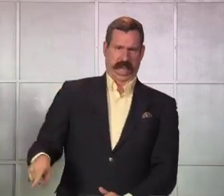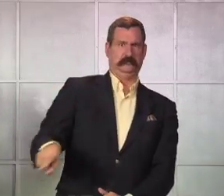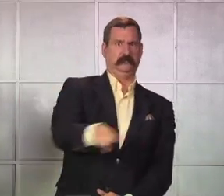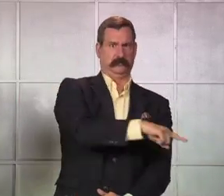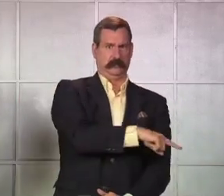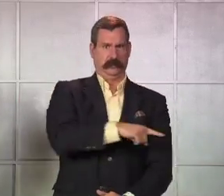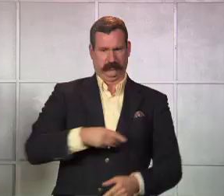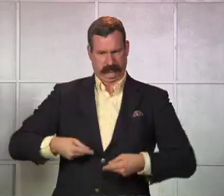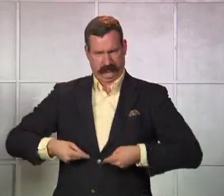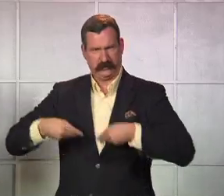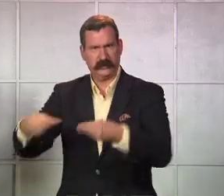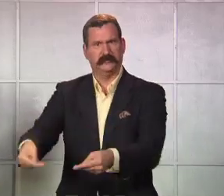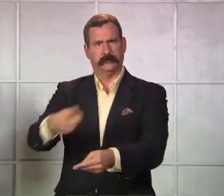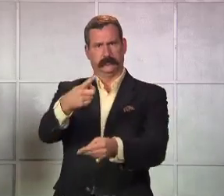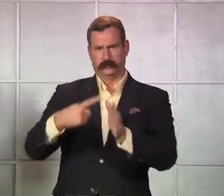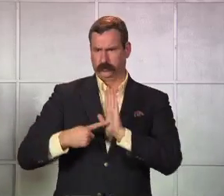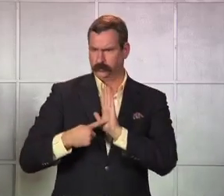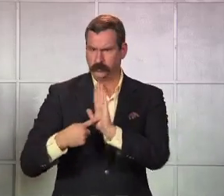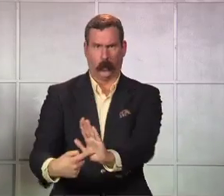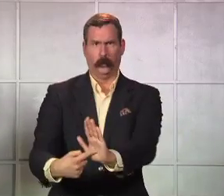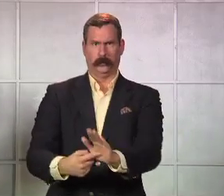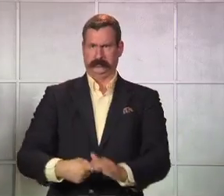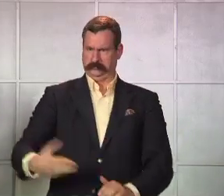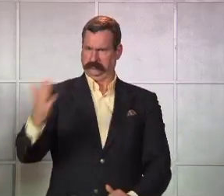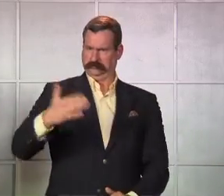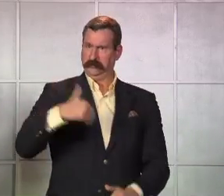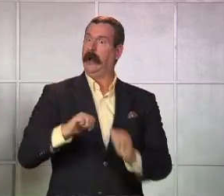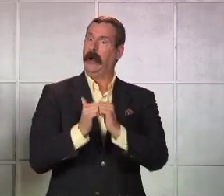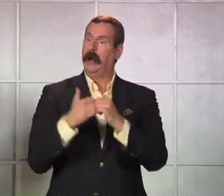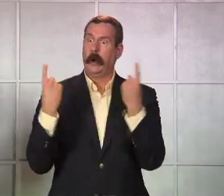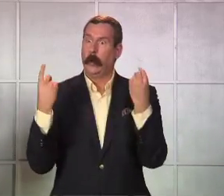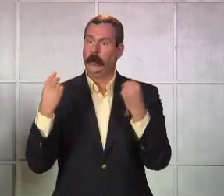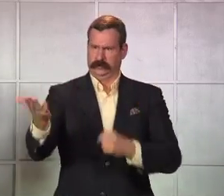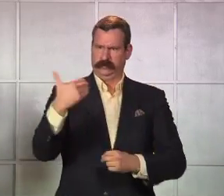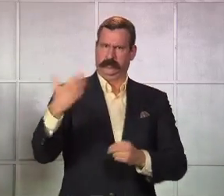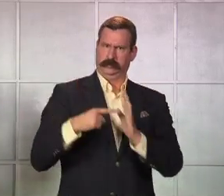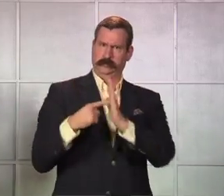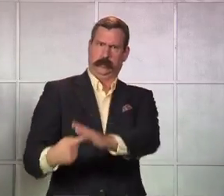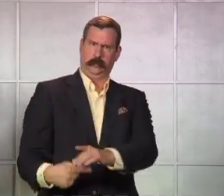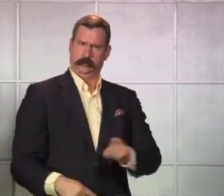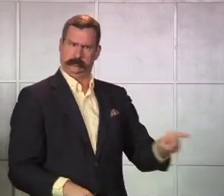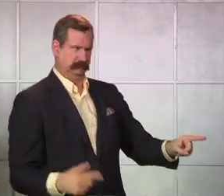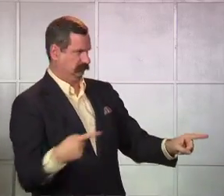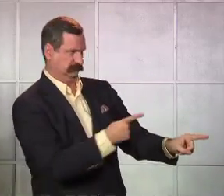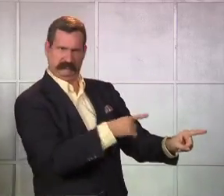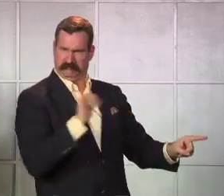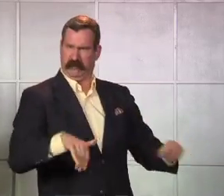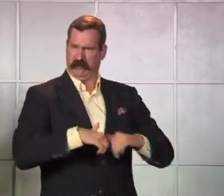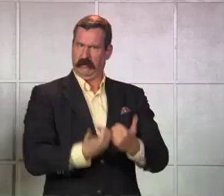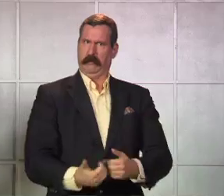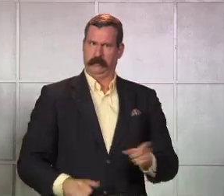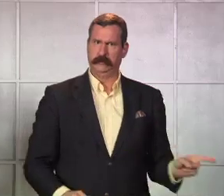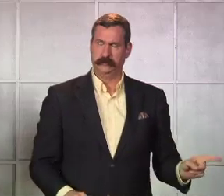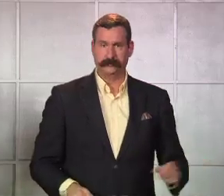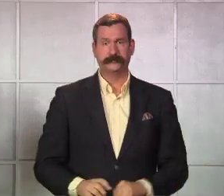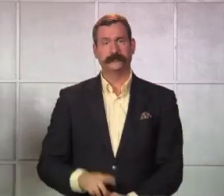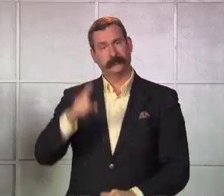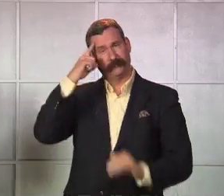equip others by mentoring them and sharing your knowledge and skills with them. Let me share an example. Churches are structured in many different ways. Some churches have